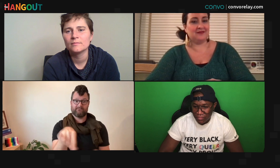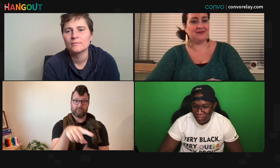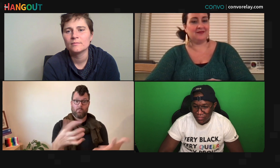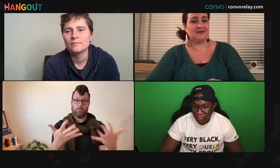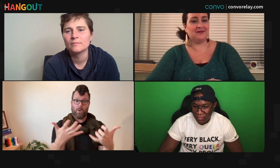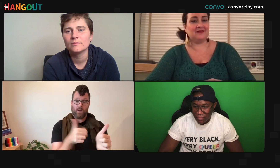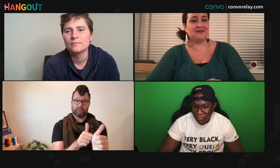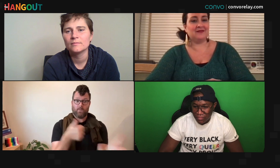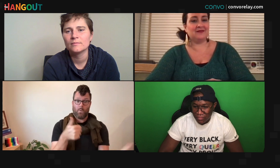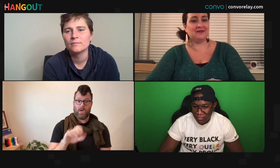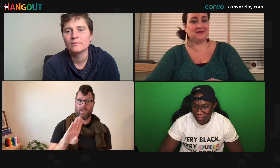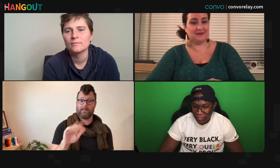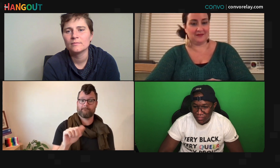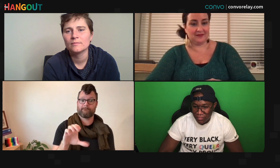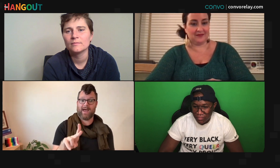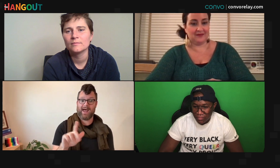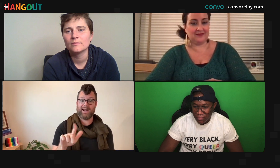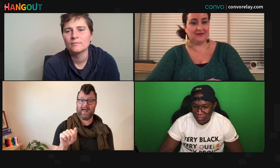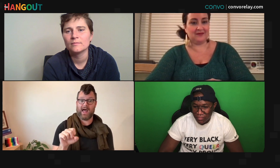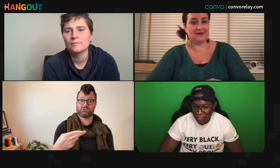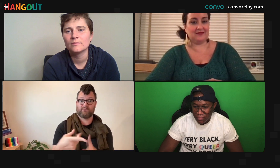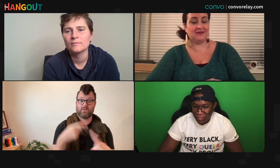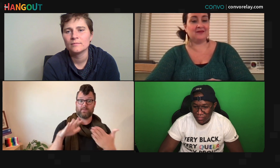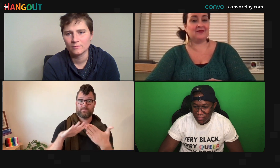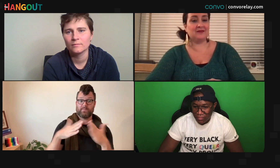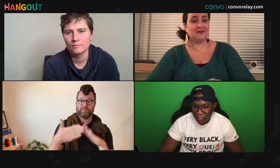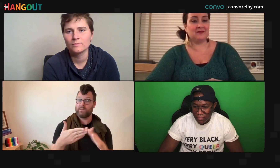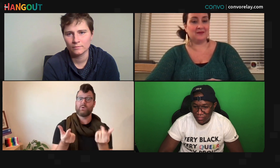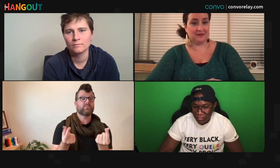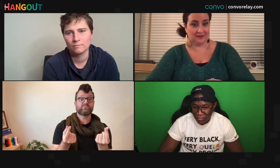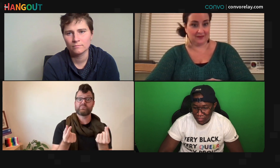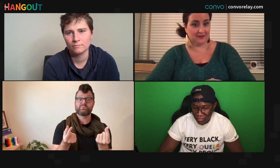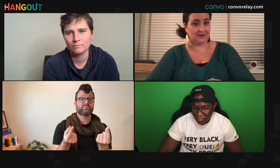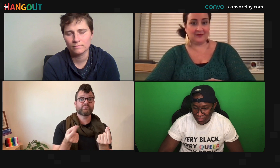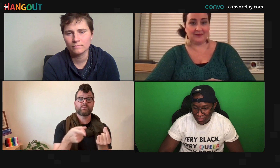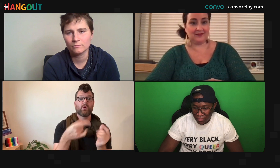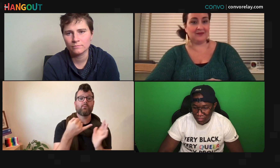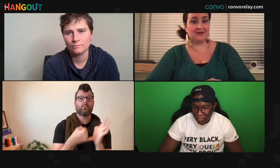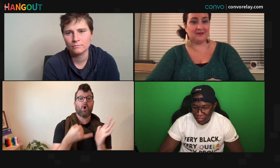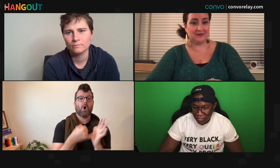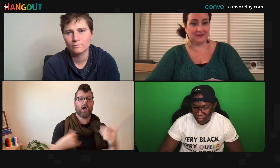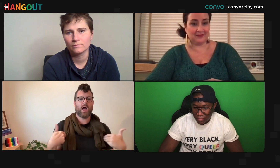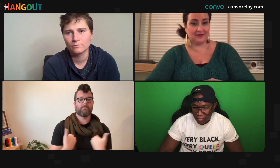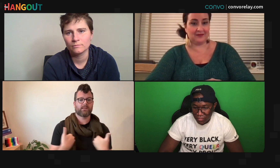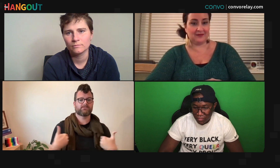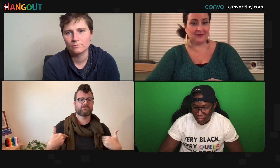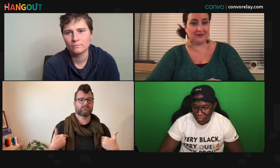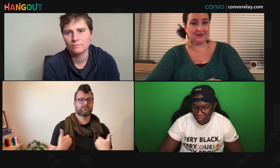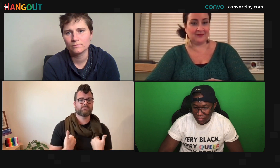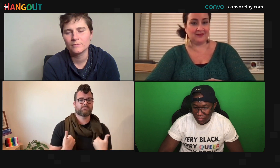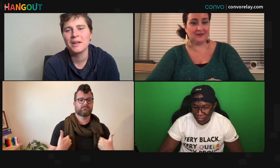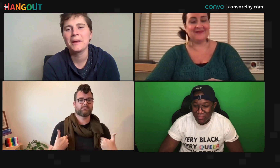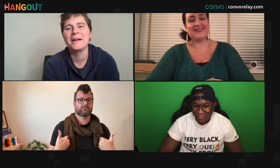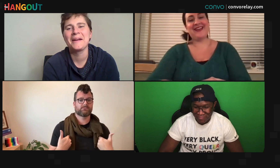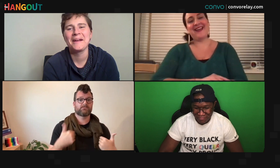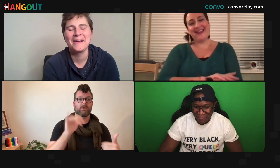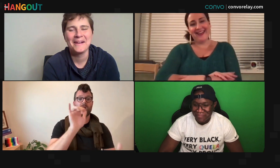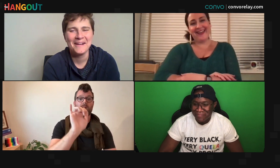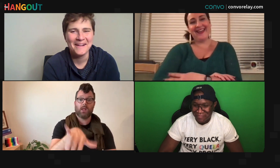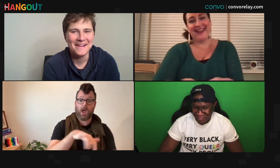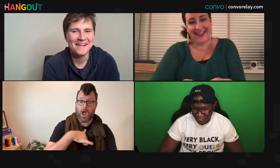this professor recommended, they said, if you want to avoid a backlash from the community, this is what you do. Draw